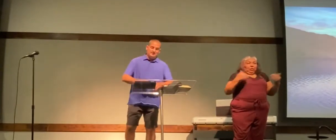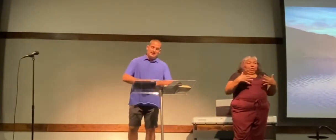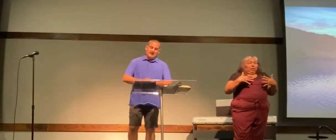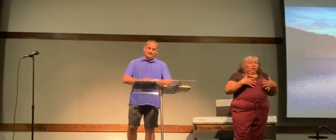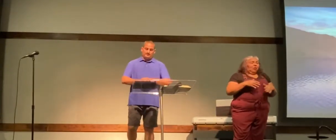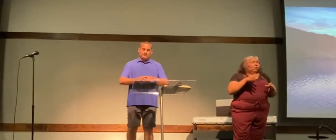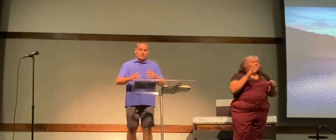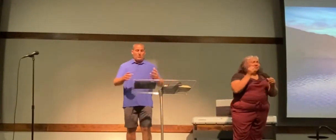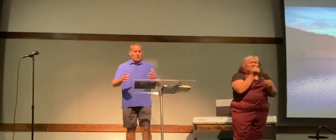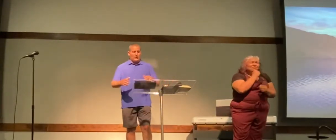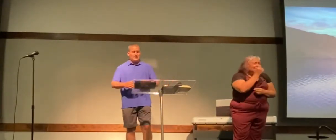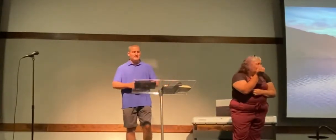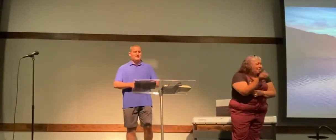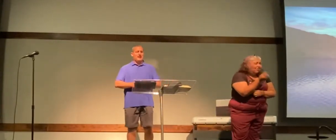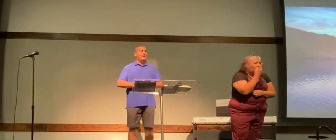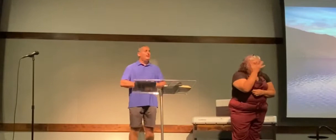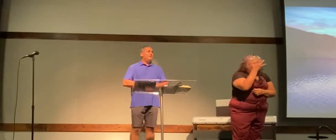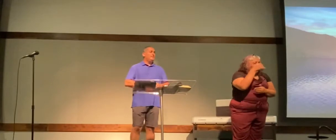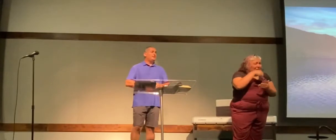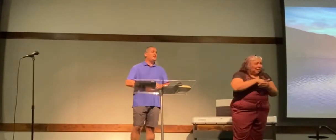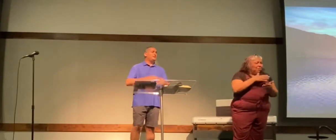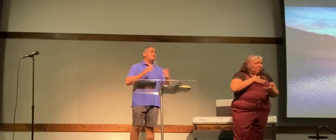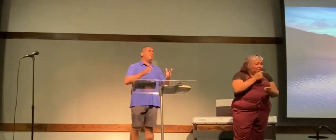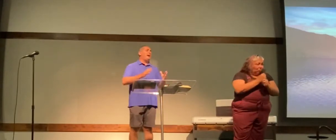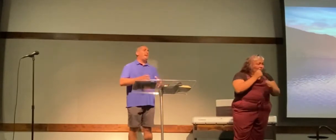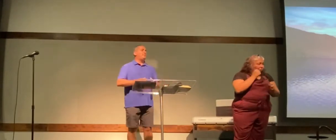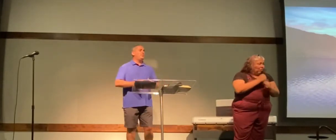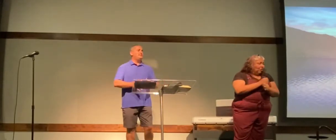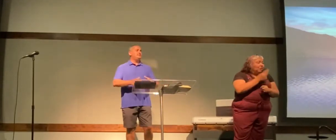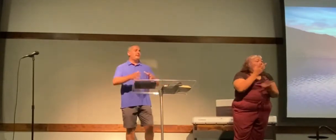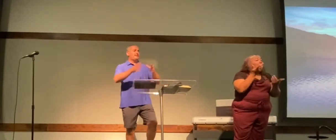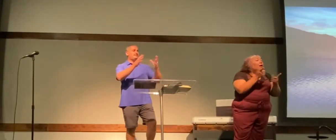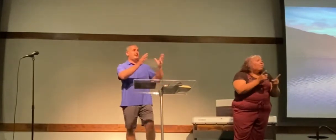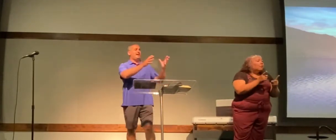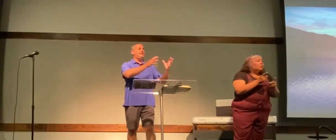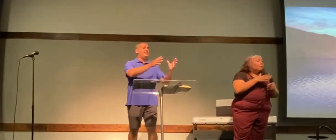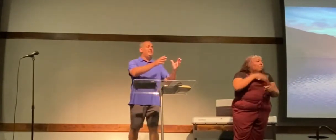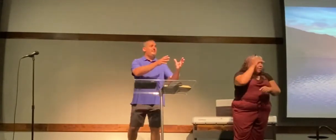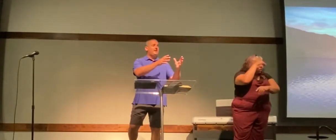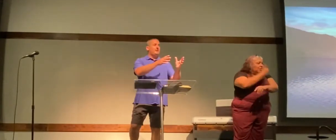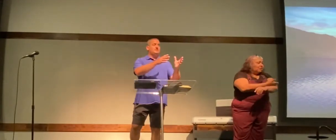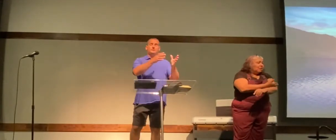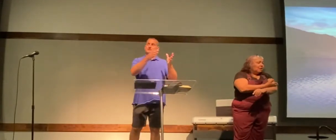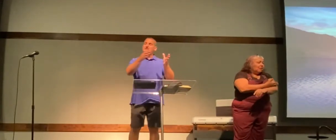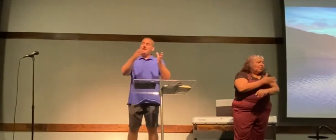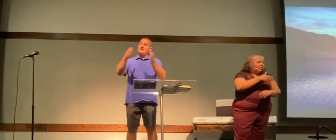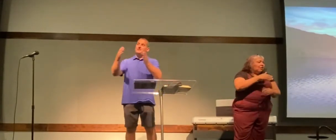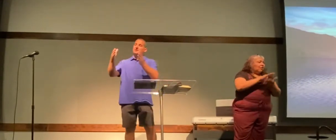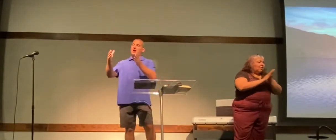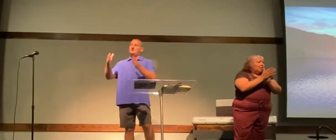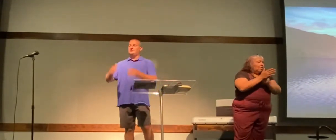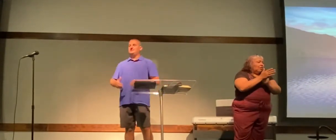quite understand why he was in my truck. See, what happened was is that my son fell into a